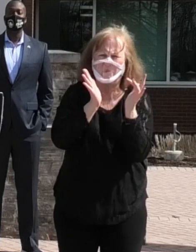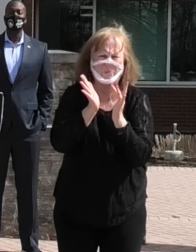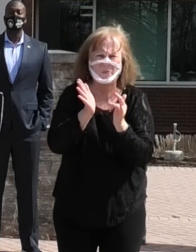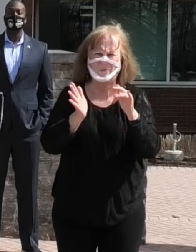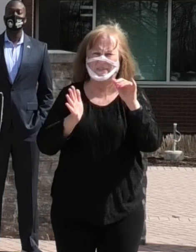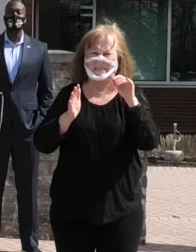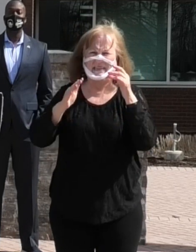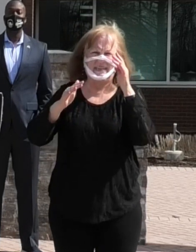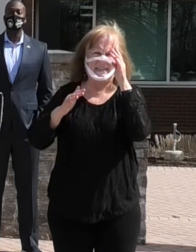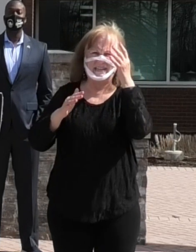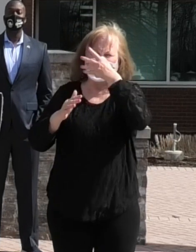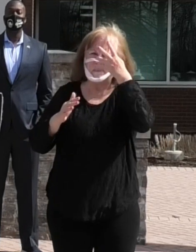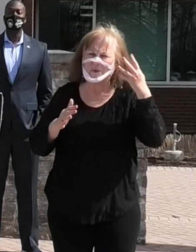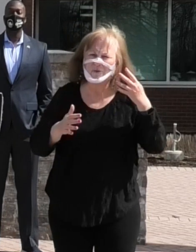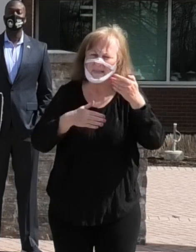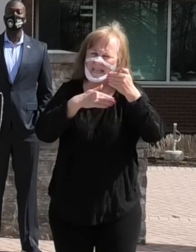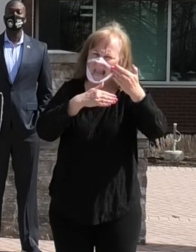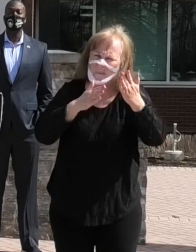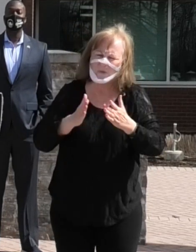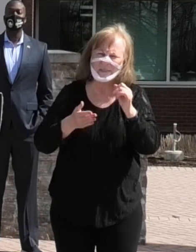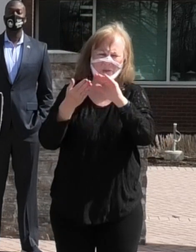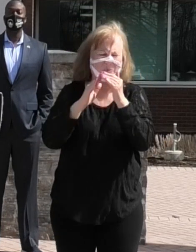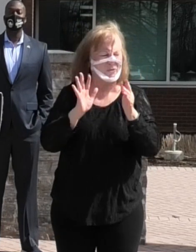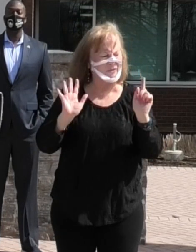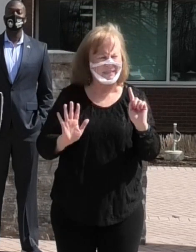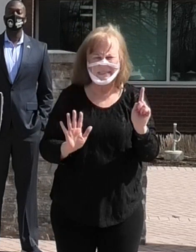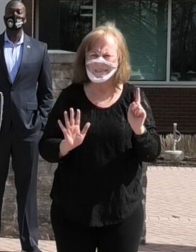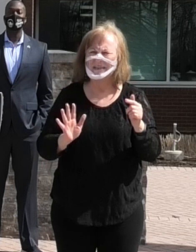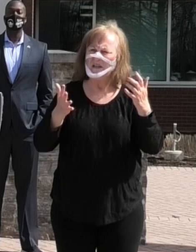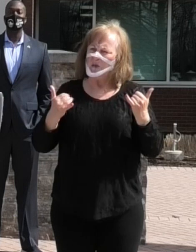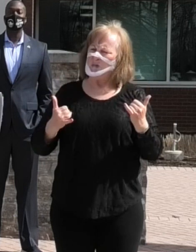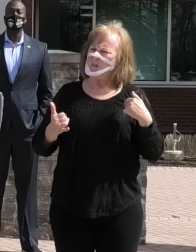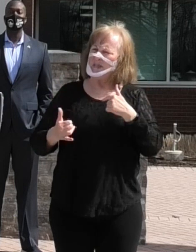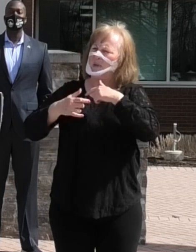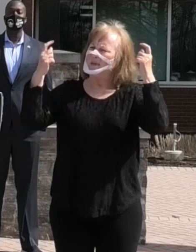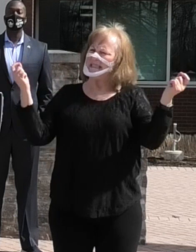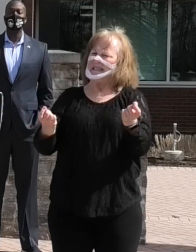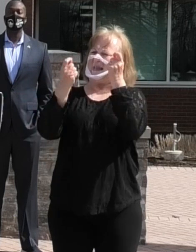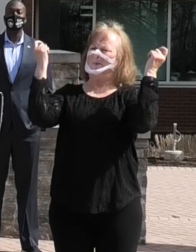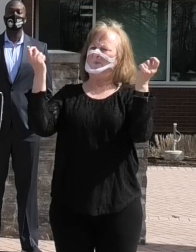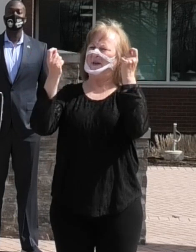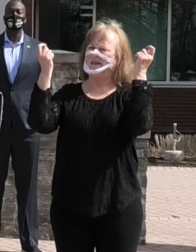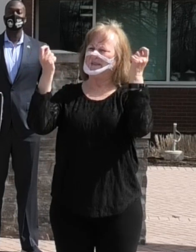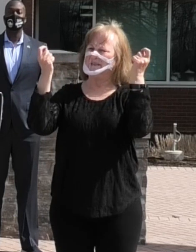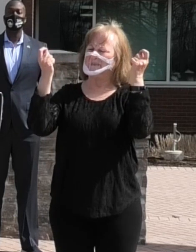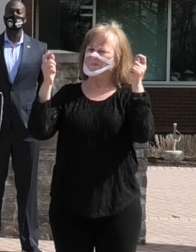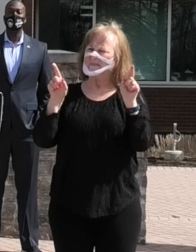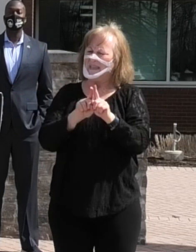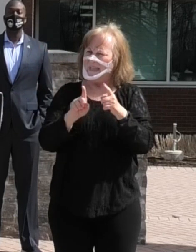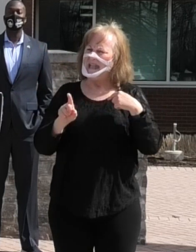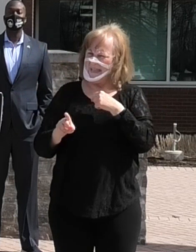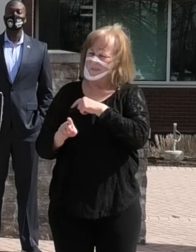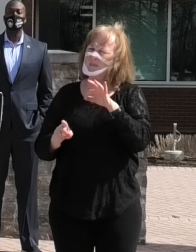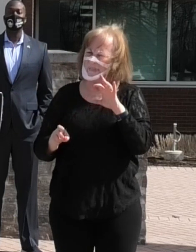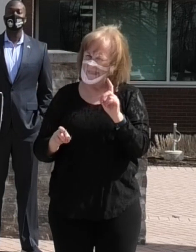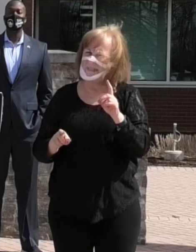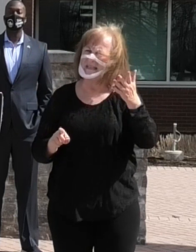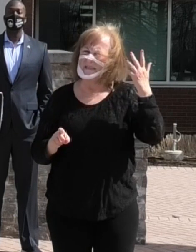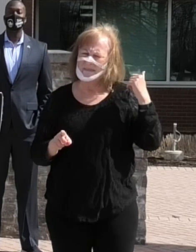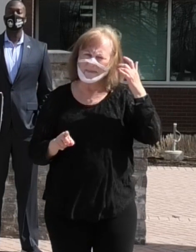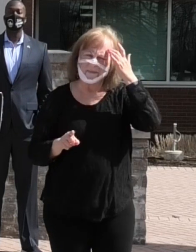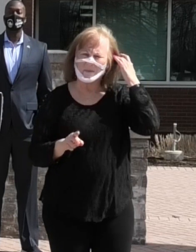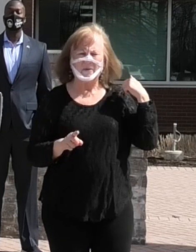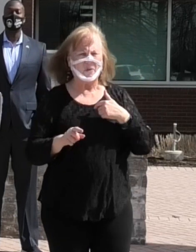communities. So today, we celebrate as we did when